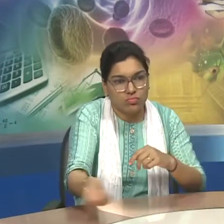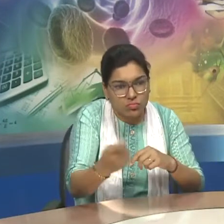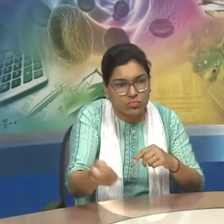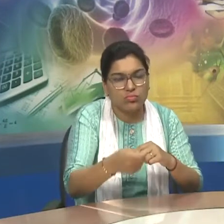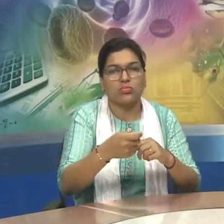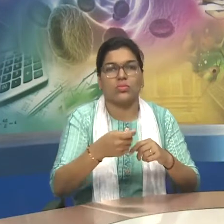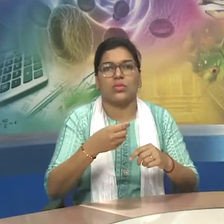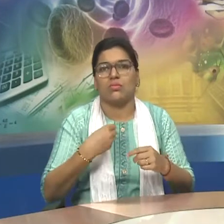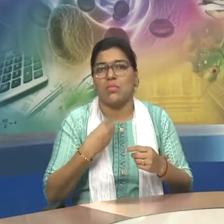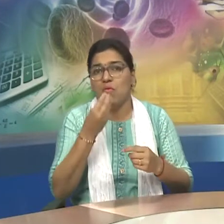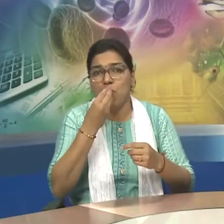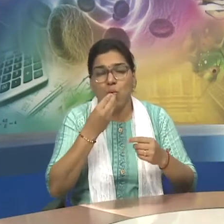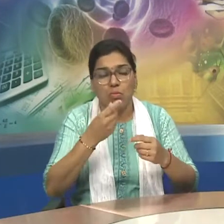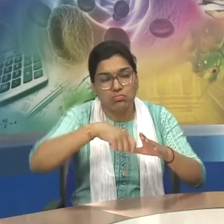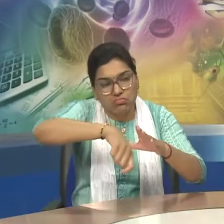in a family group